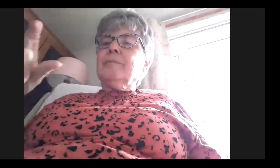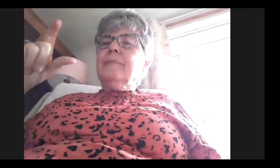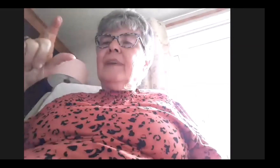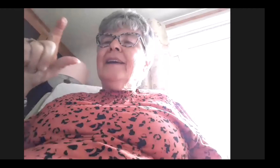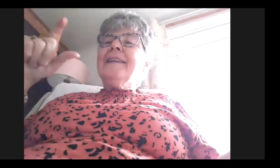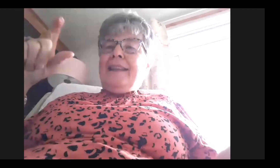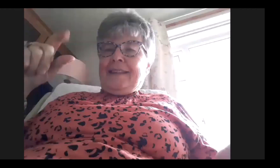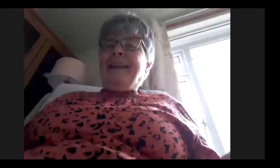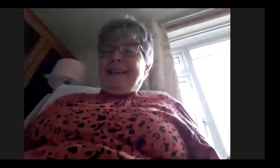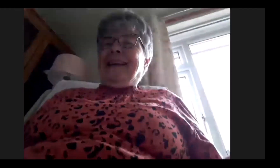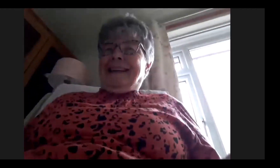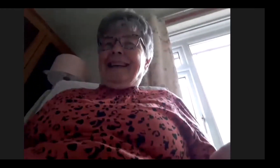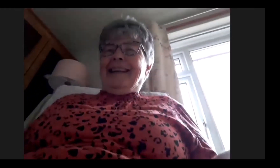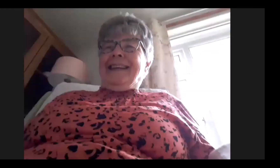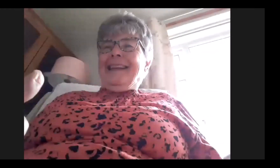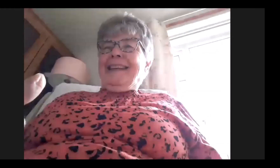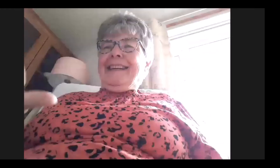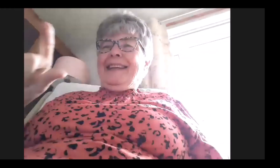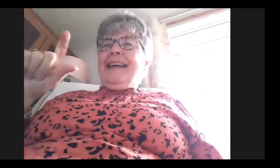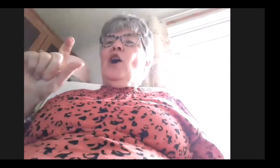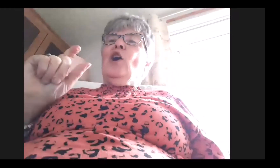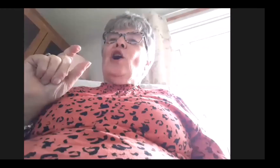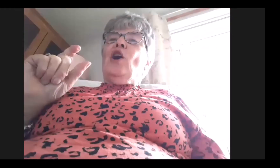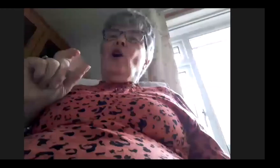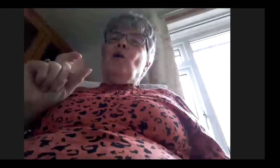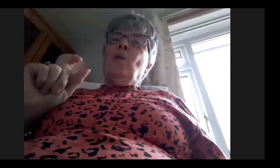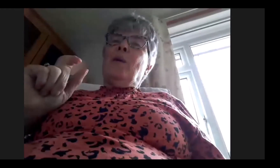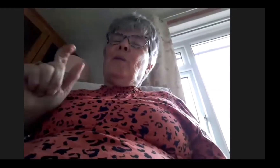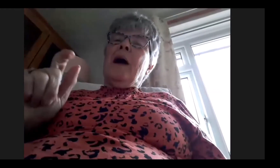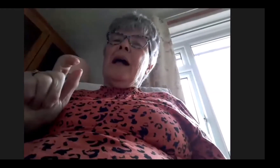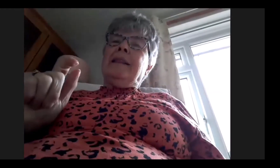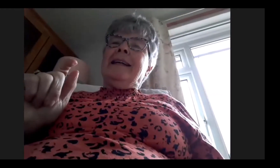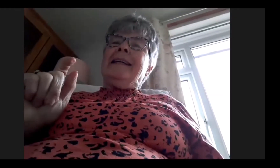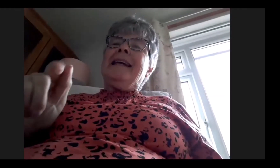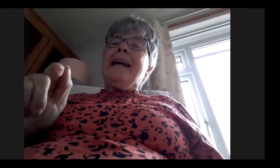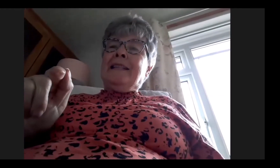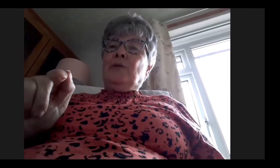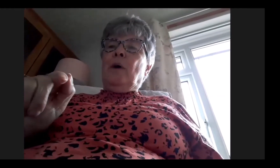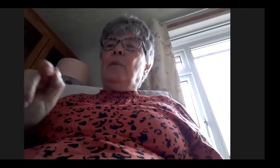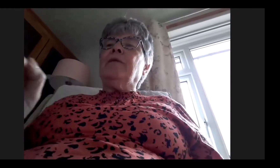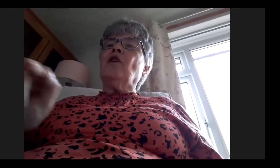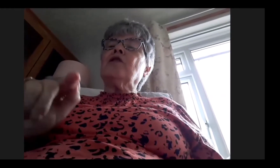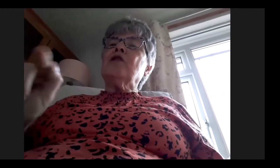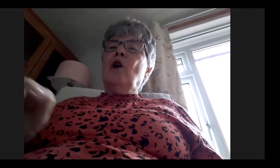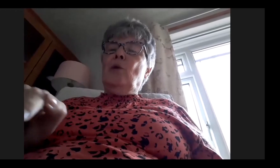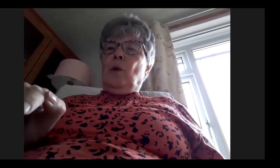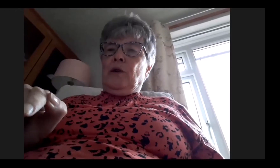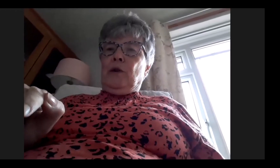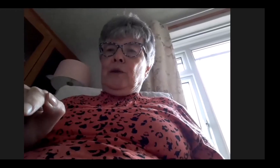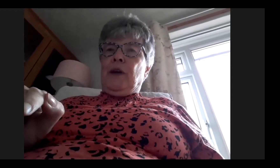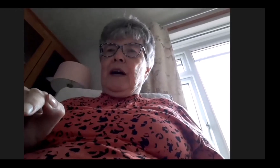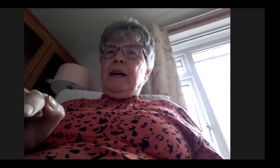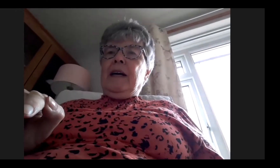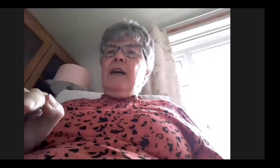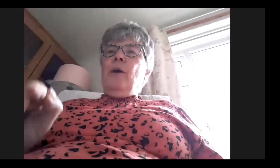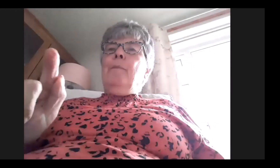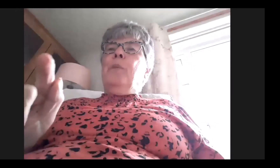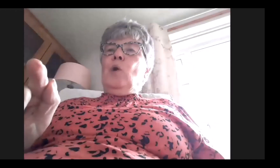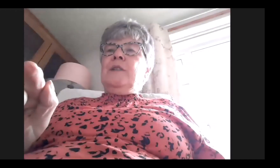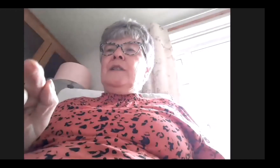That's all you need, is it, to do it? Do your name, just the first letter. Well, yes, when we've got to know one another. But if any